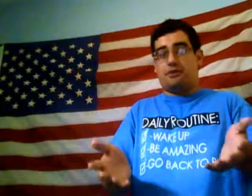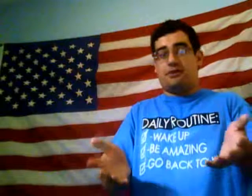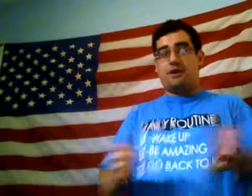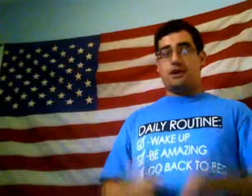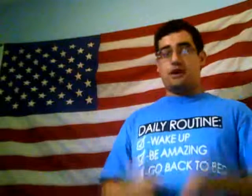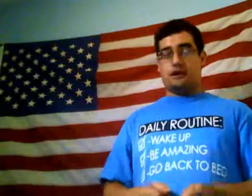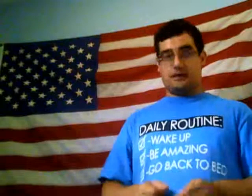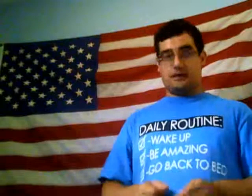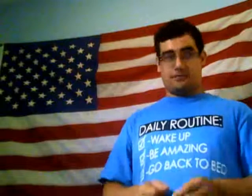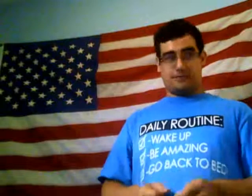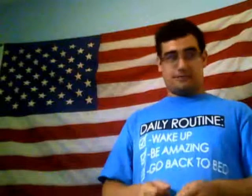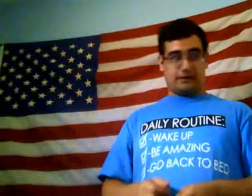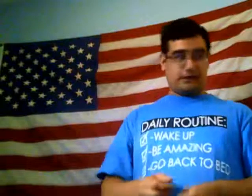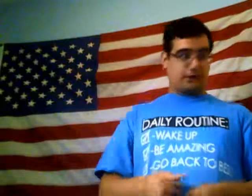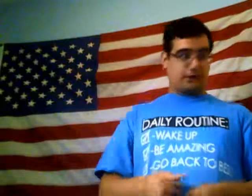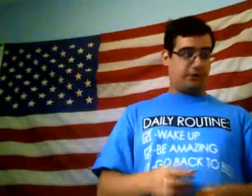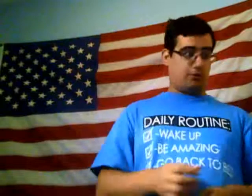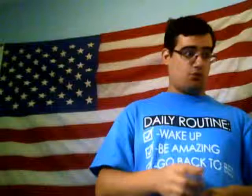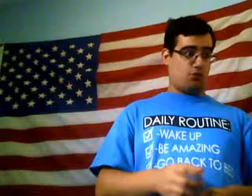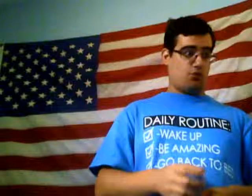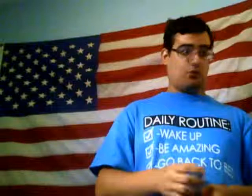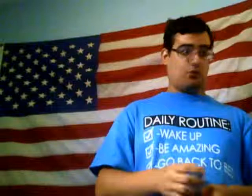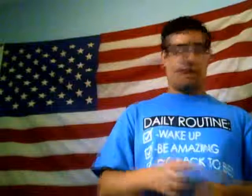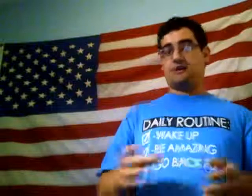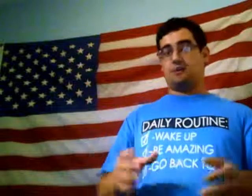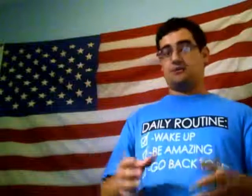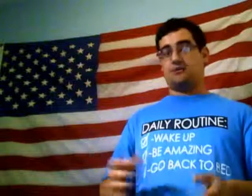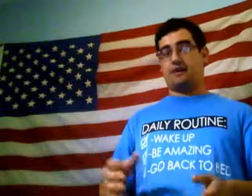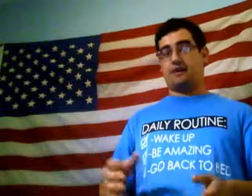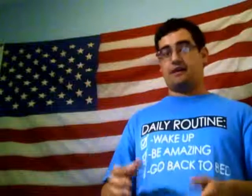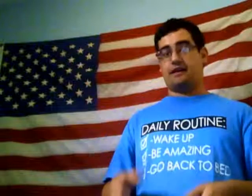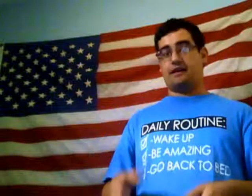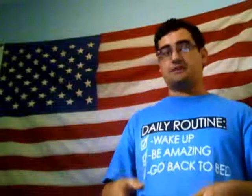party. A lot of people who are anti-Wilson think that